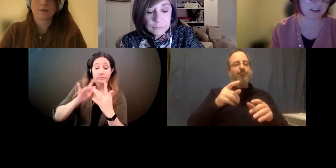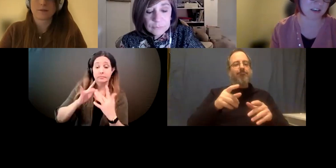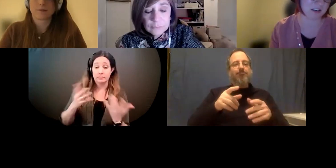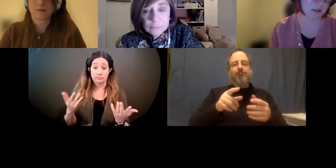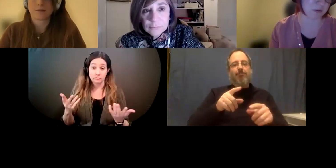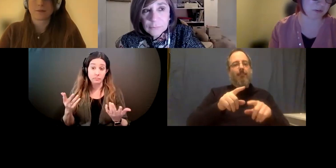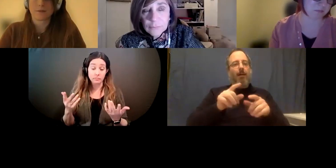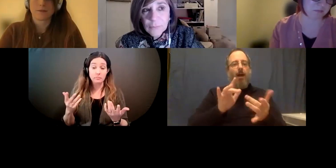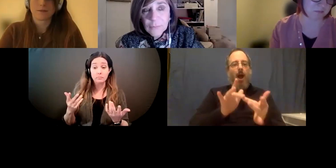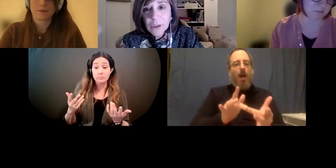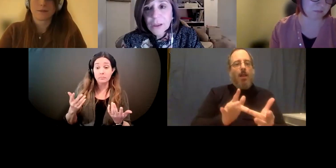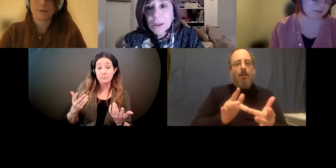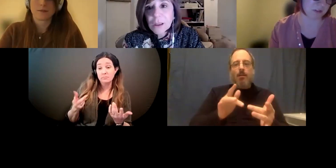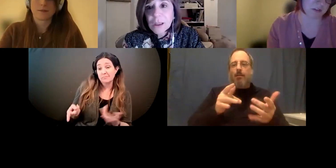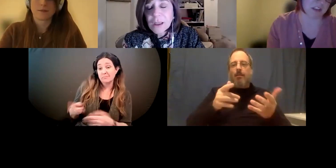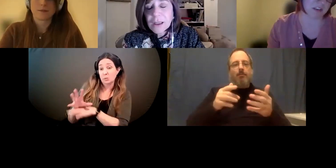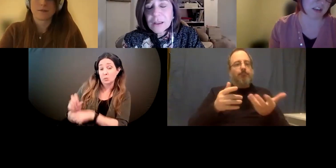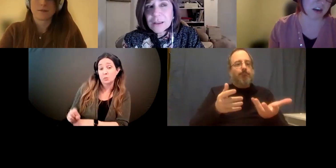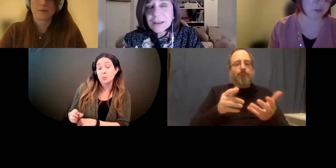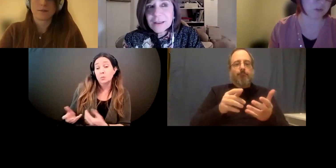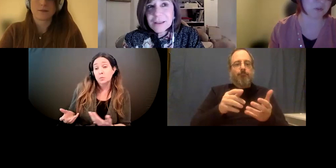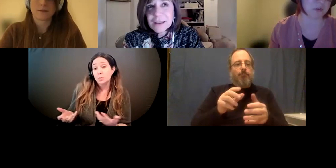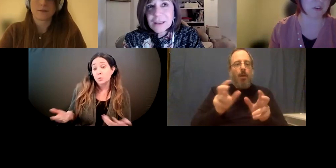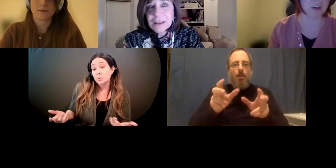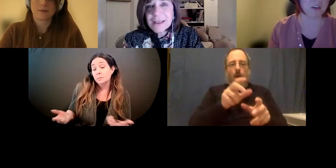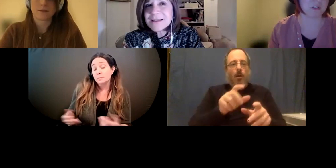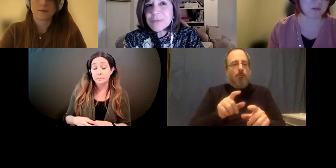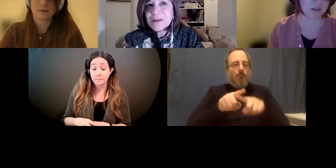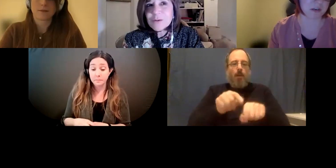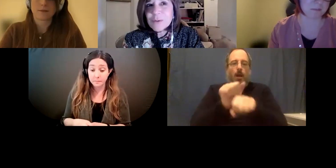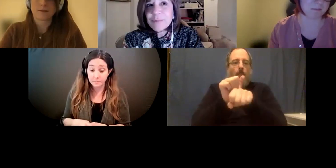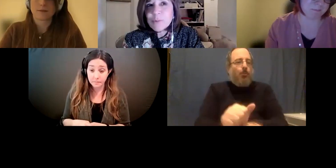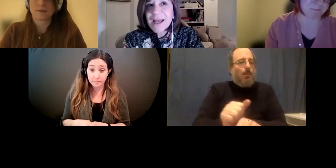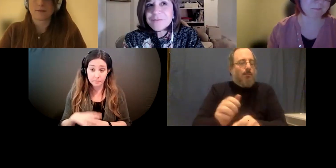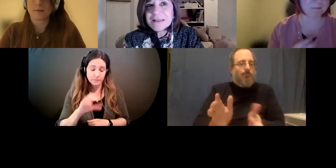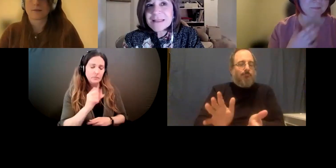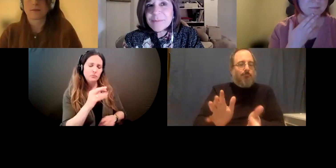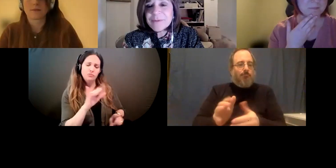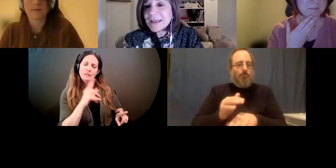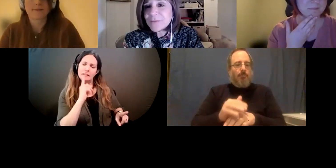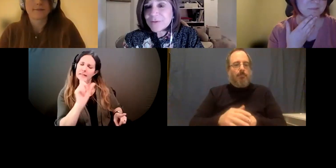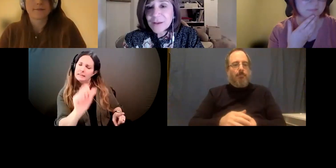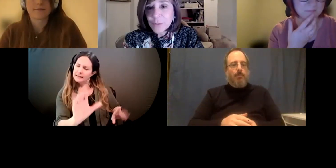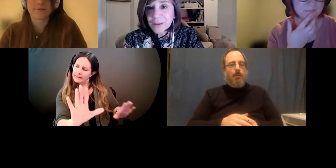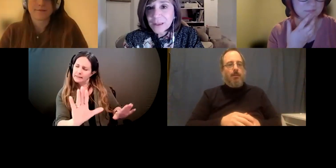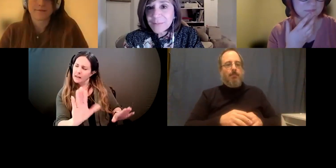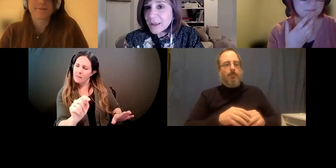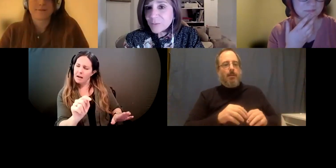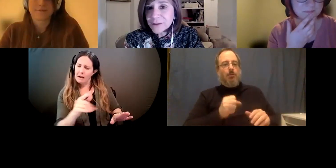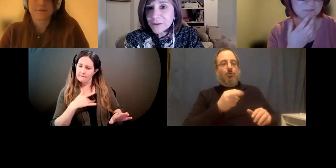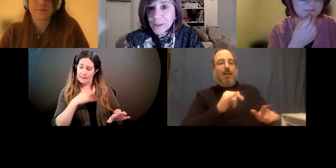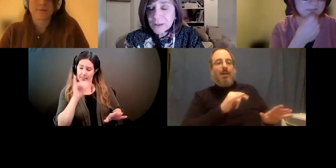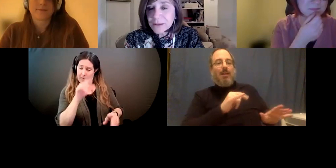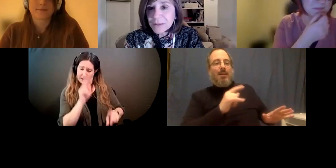they were, they are used to. Yes, so, but we have to stop thinking of it that way. I mean,